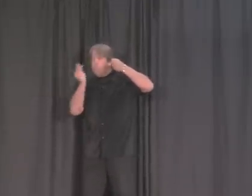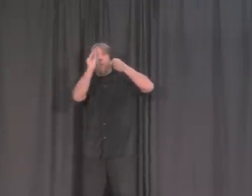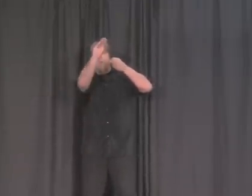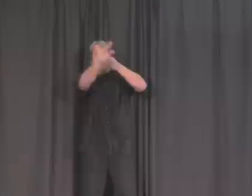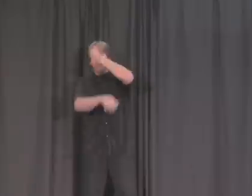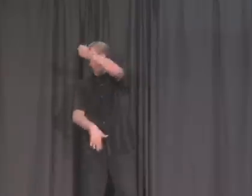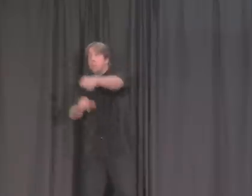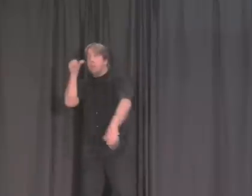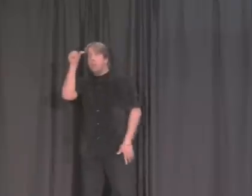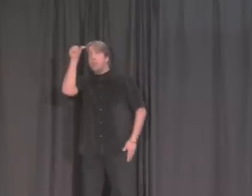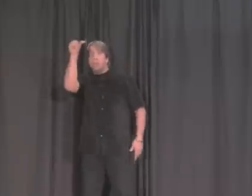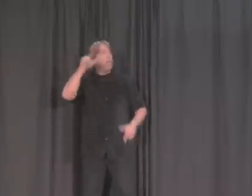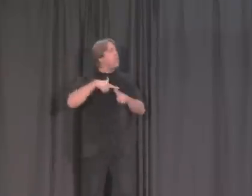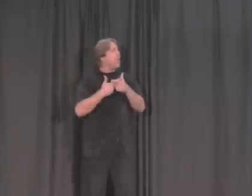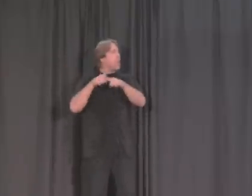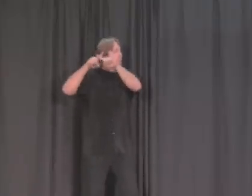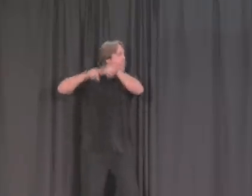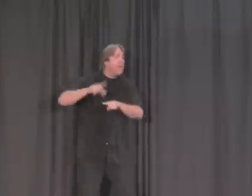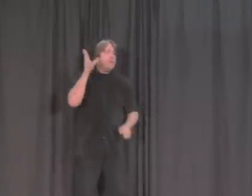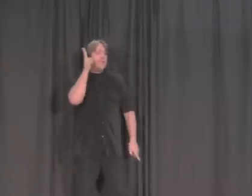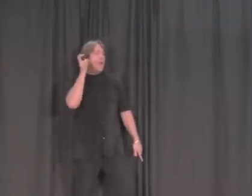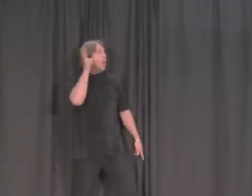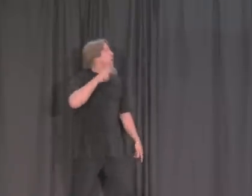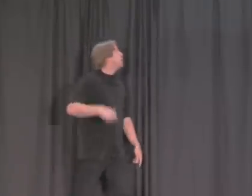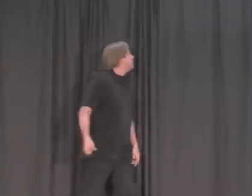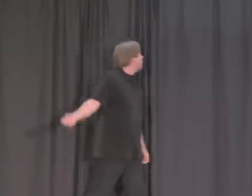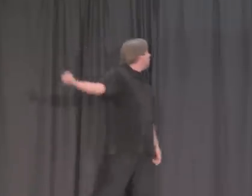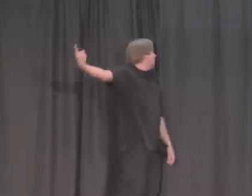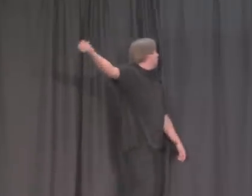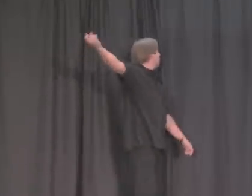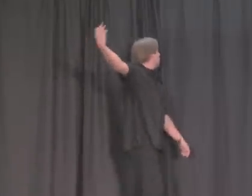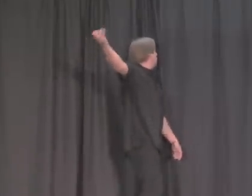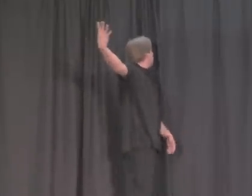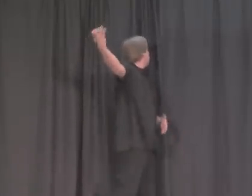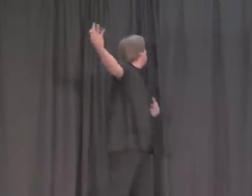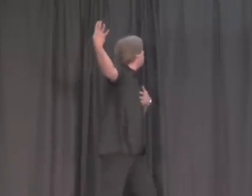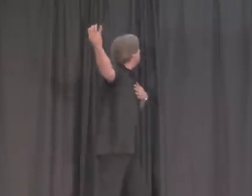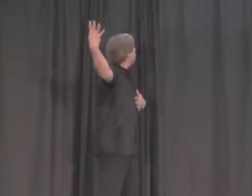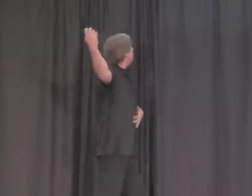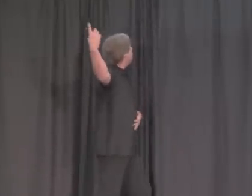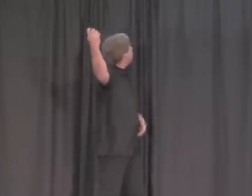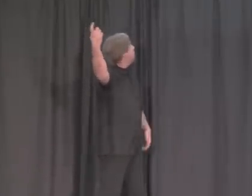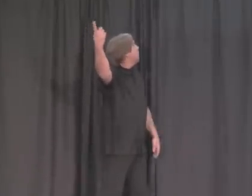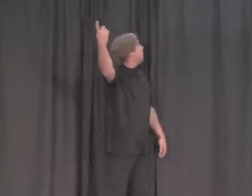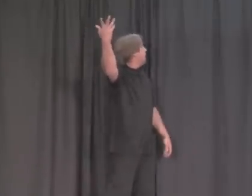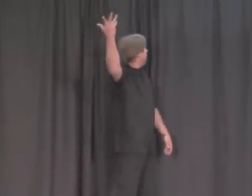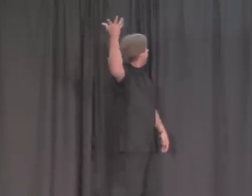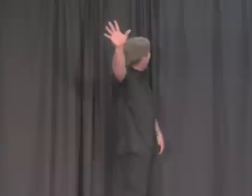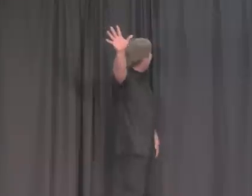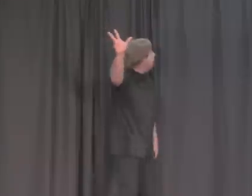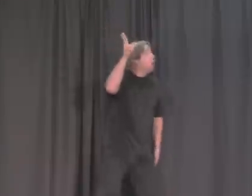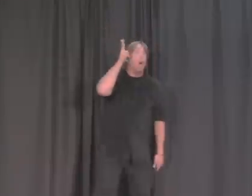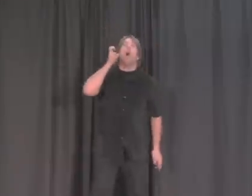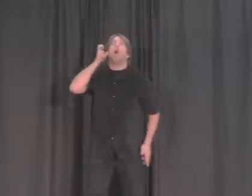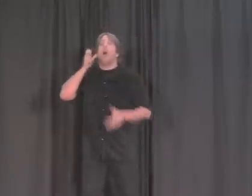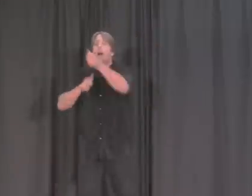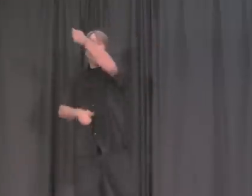microwave, place the bag inside, press a button, and then they rely on the sound to tell them that the popcorn is